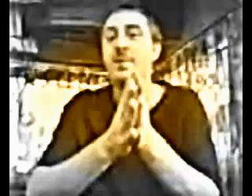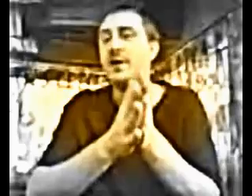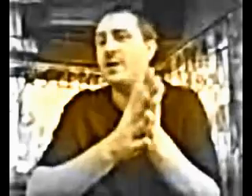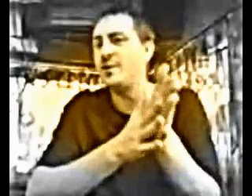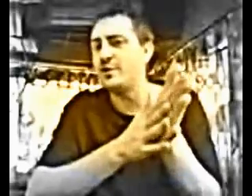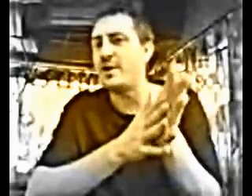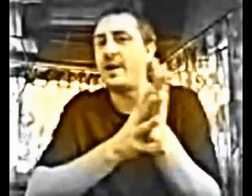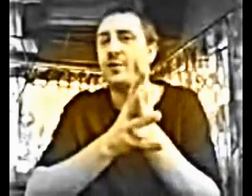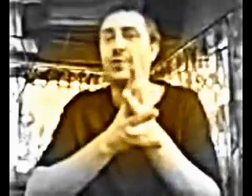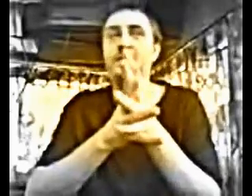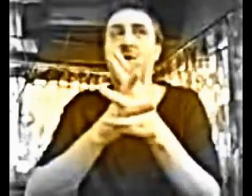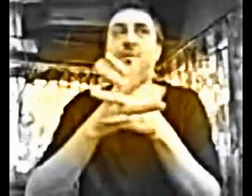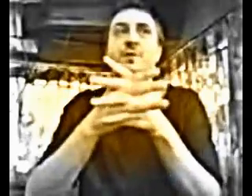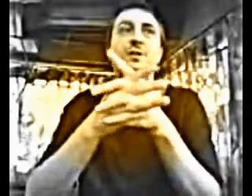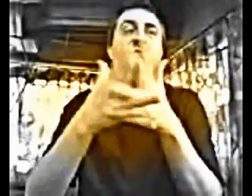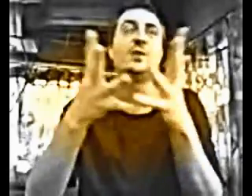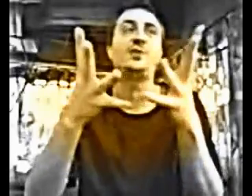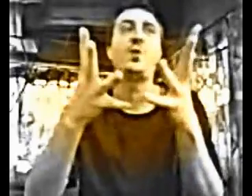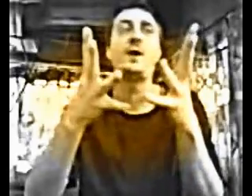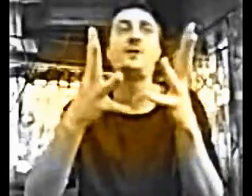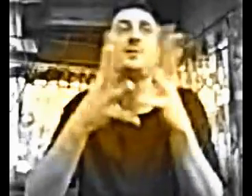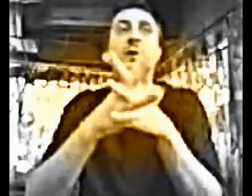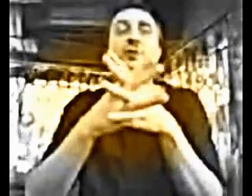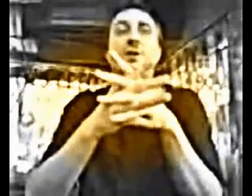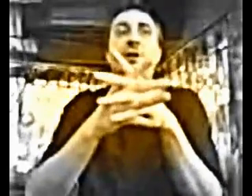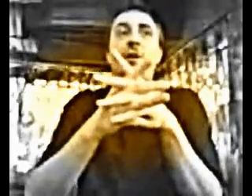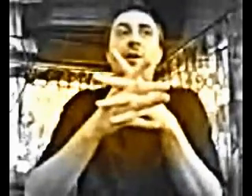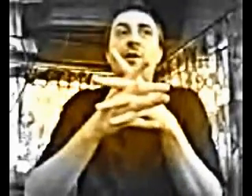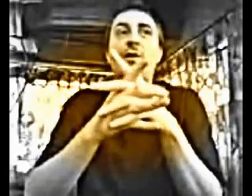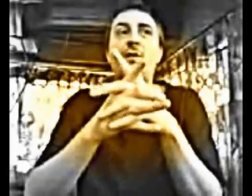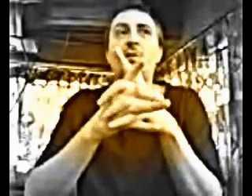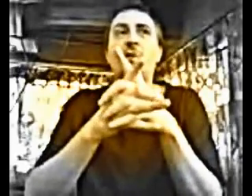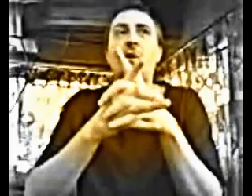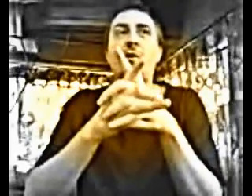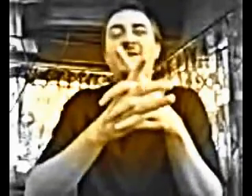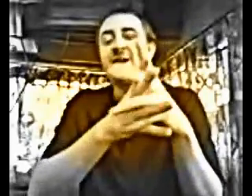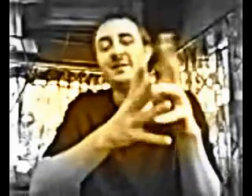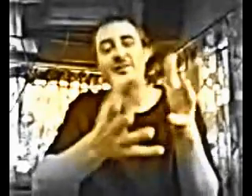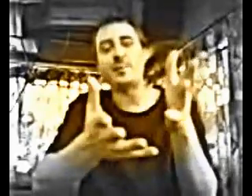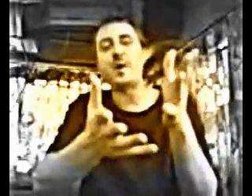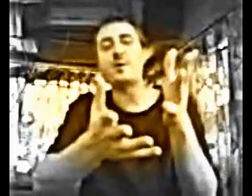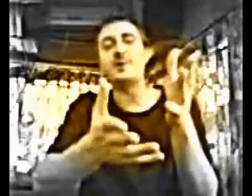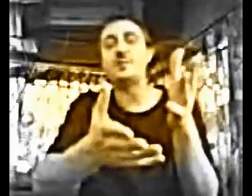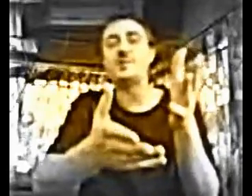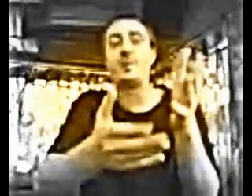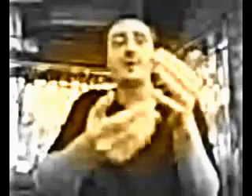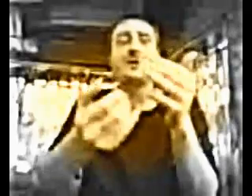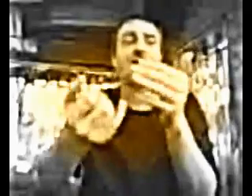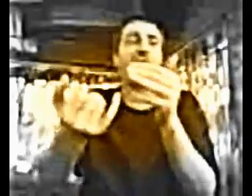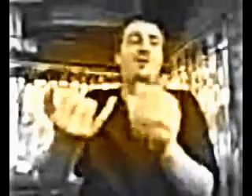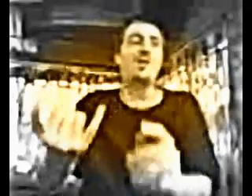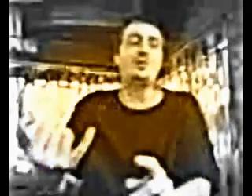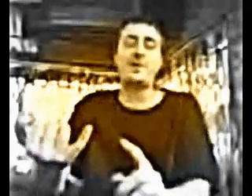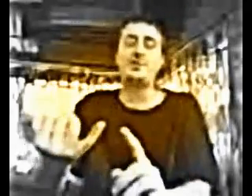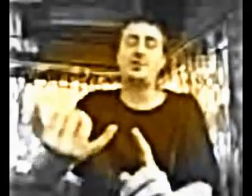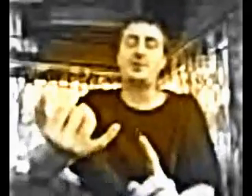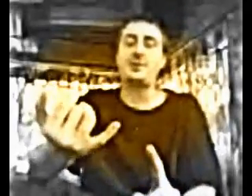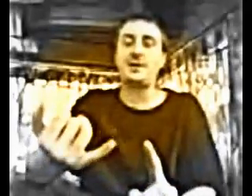by $193 million, which is, what, twice as much, they're all, it's like their priorities are misplaced. It's like they want to make sure that